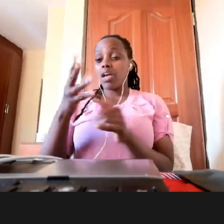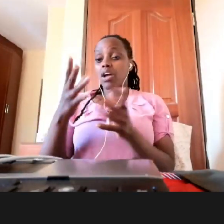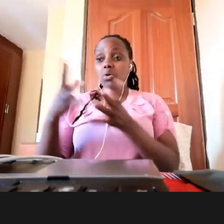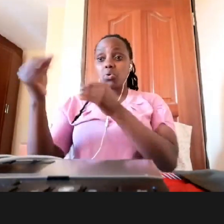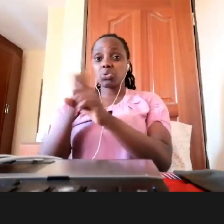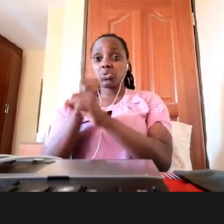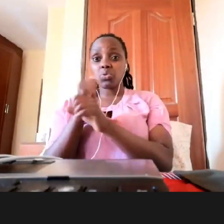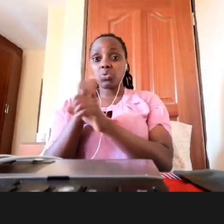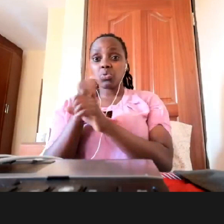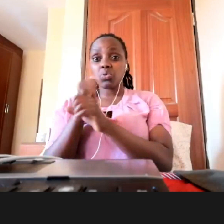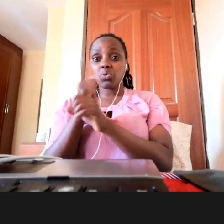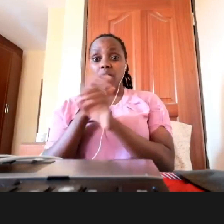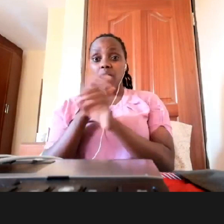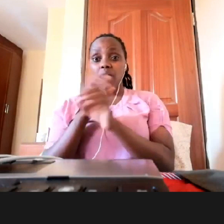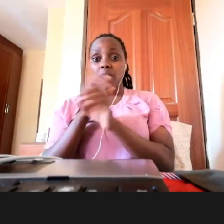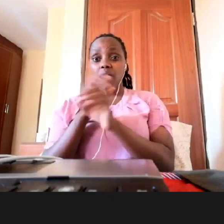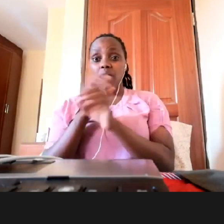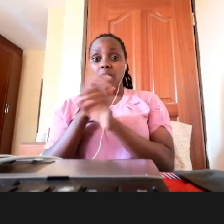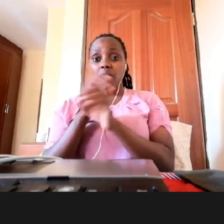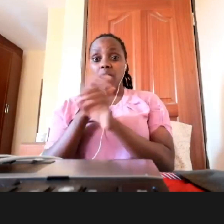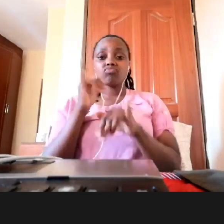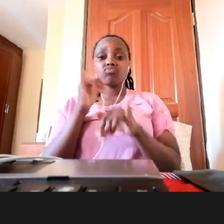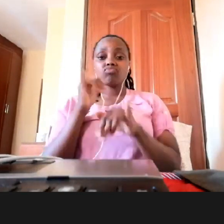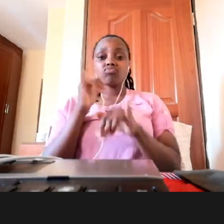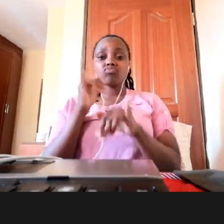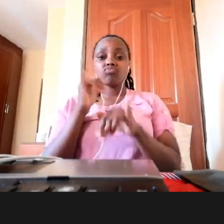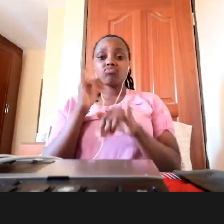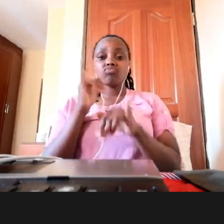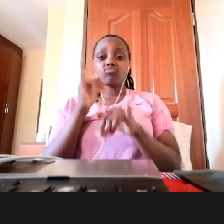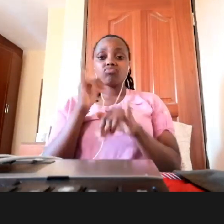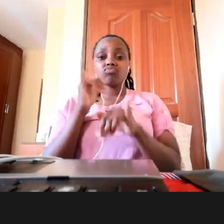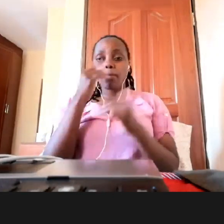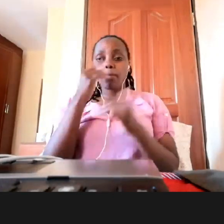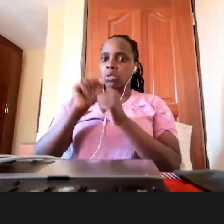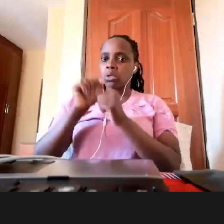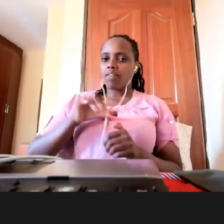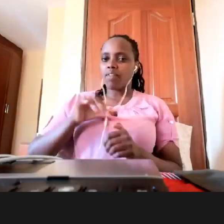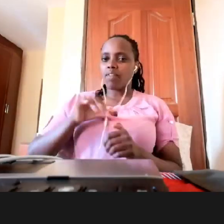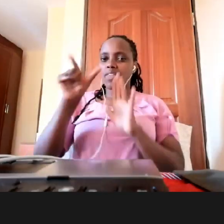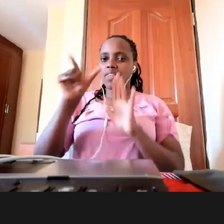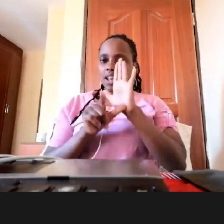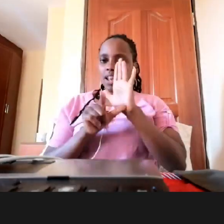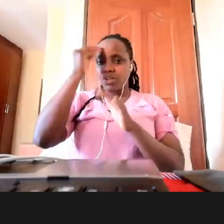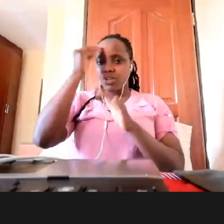go. They're actually talking. And the other lesson we learned was that